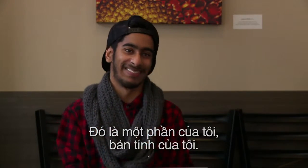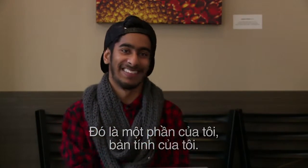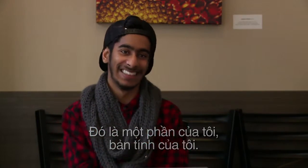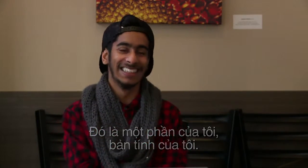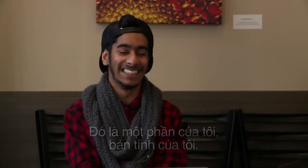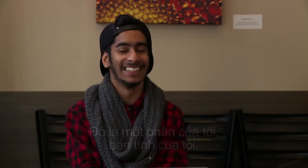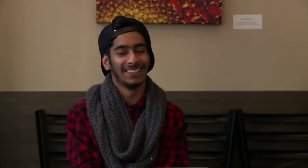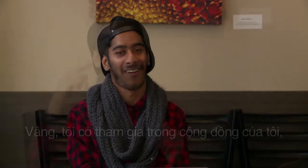am.